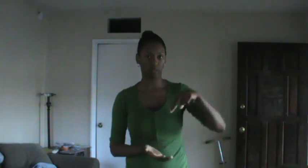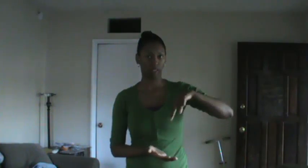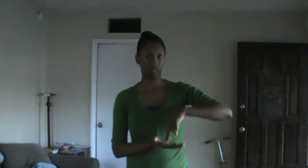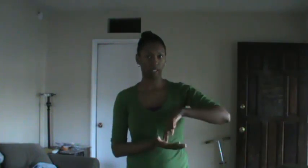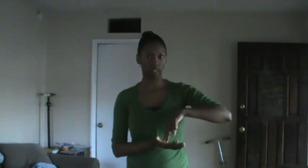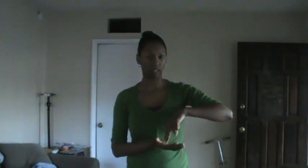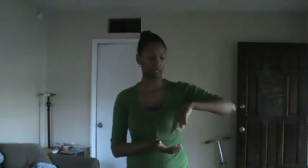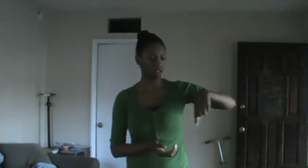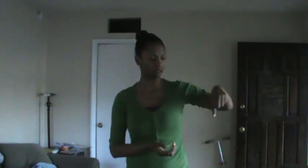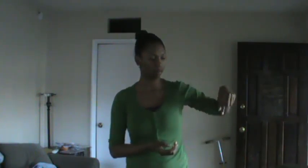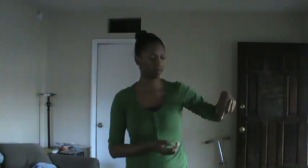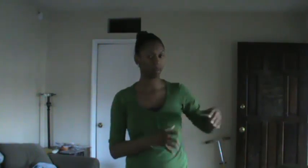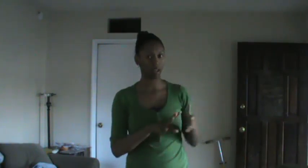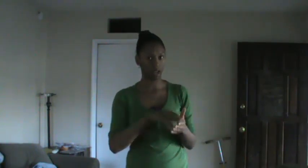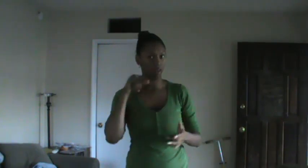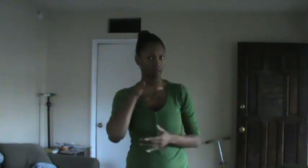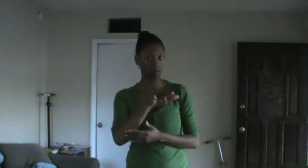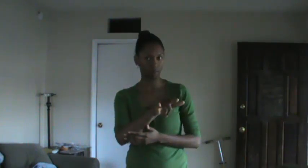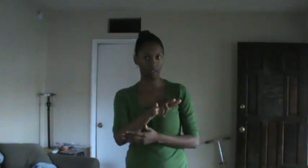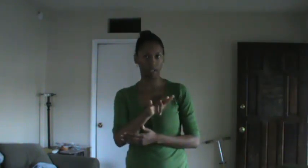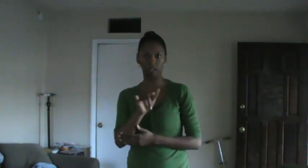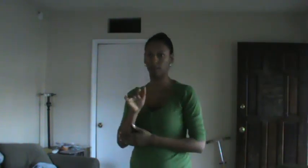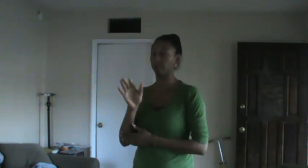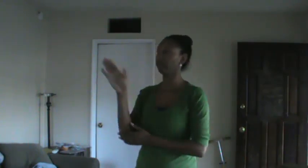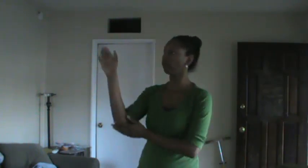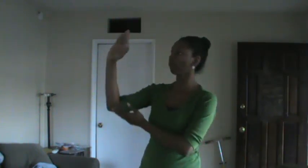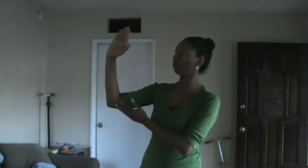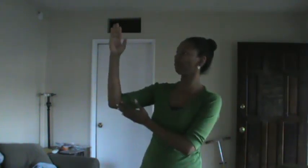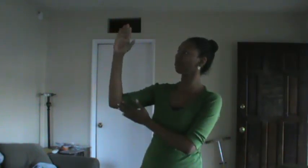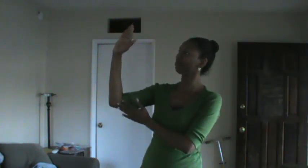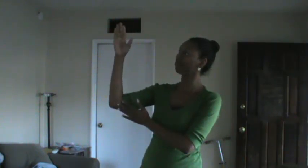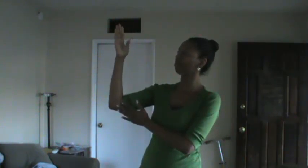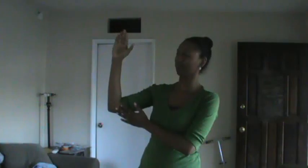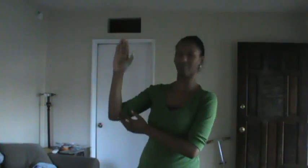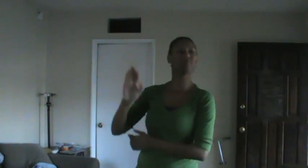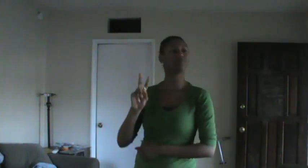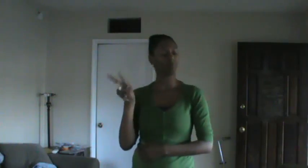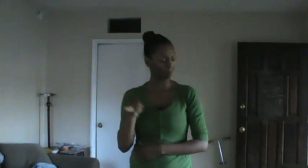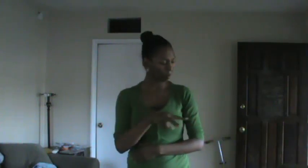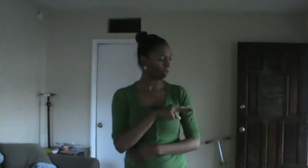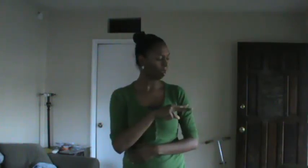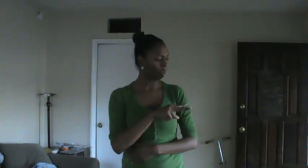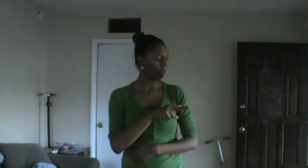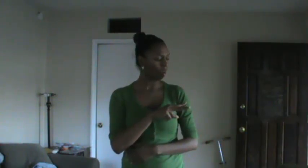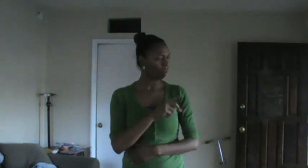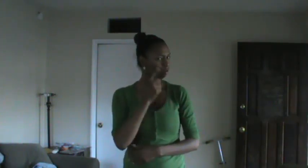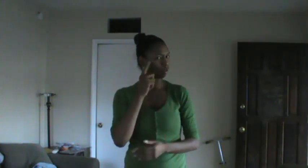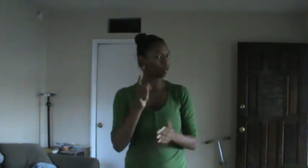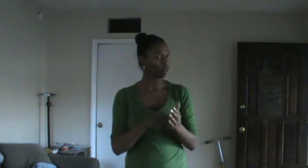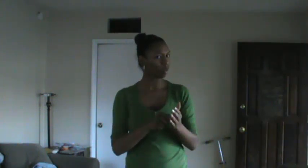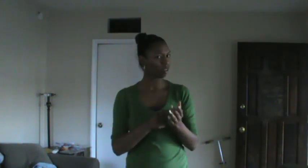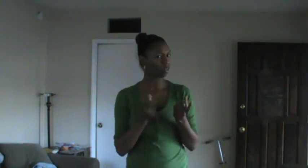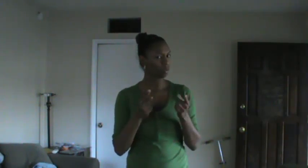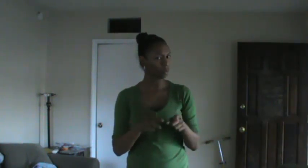off to Japan. So that was an indication of what was to come. We were about 1 hour outside